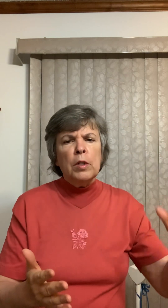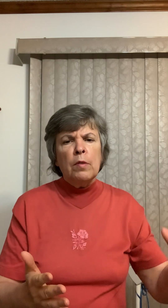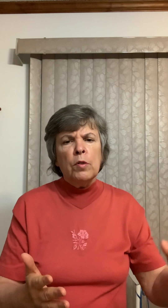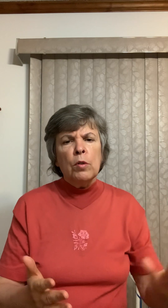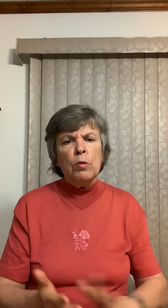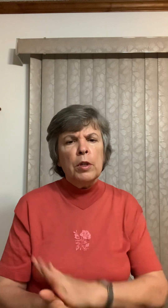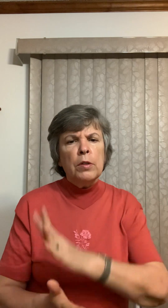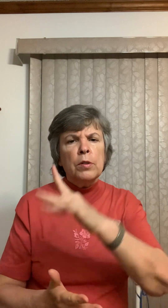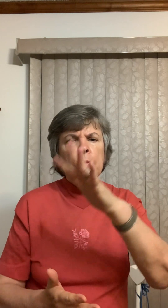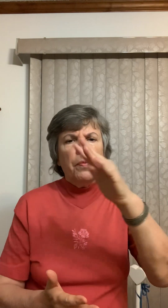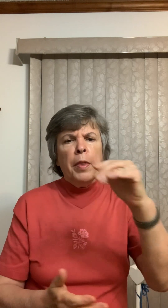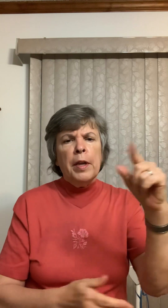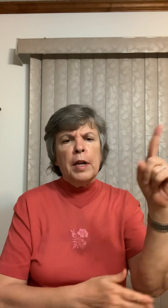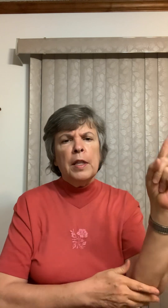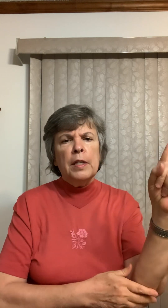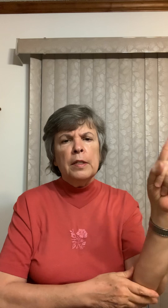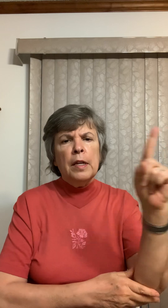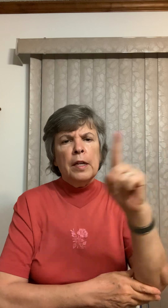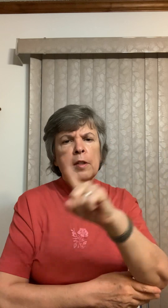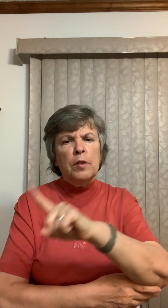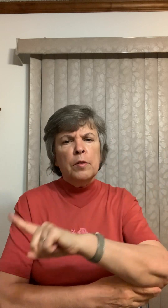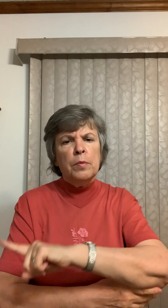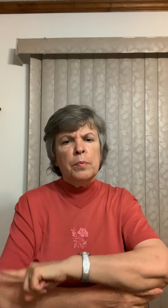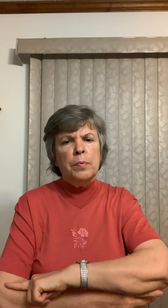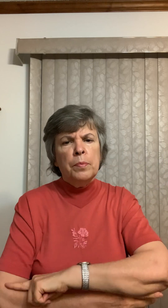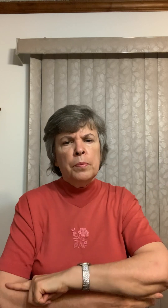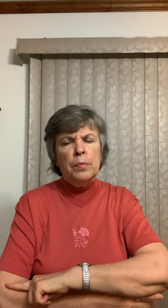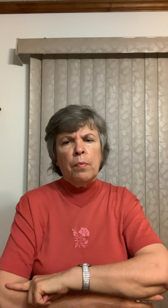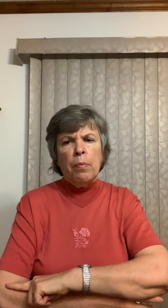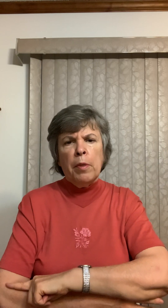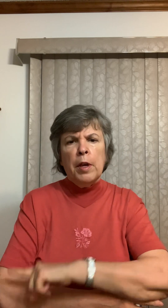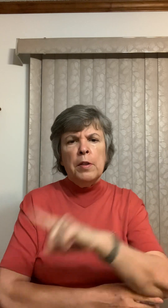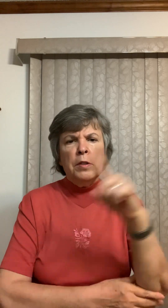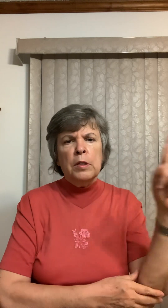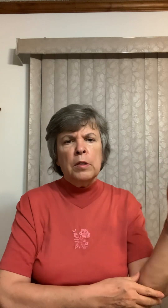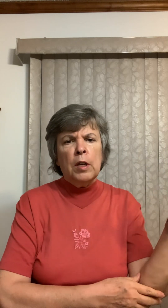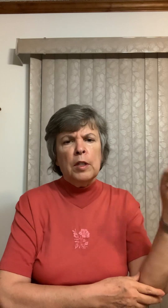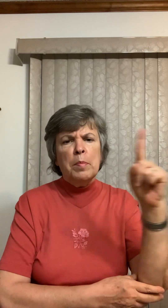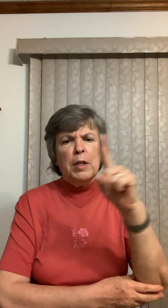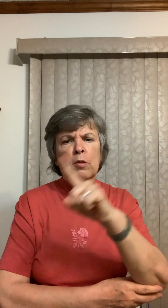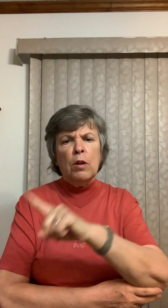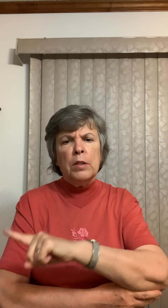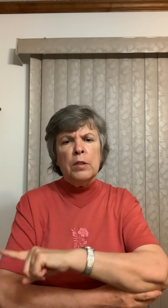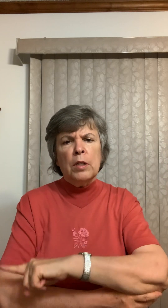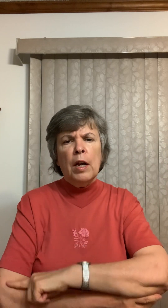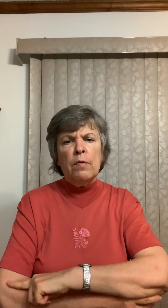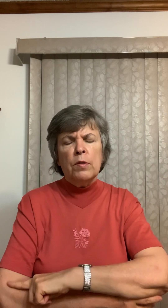for glorious, and then day. Okay, this is the sun coming across the sky for